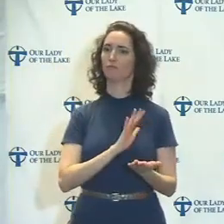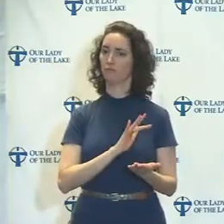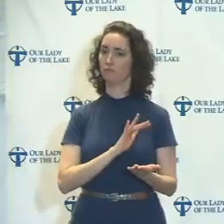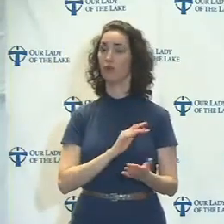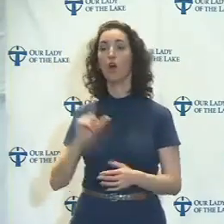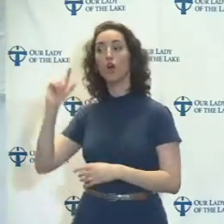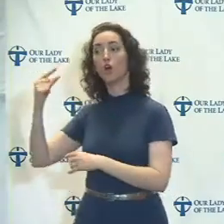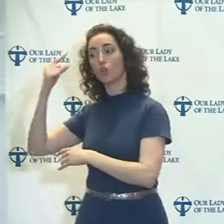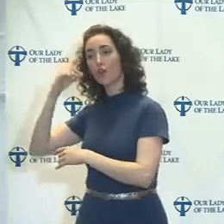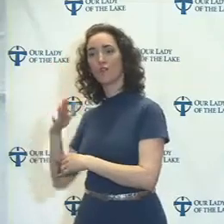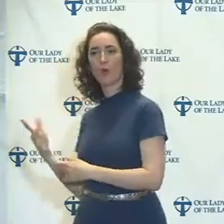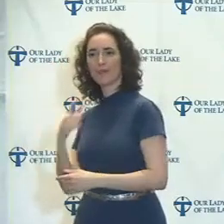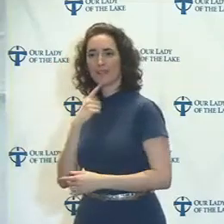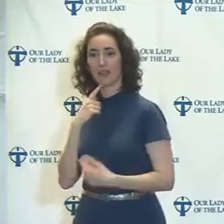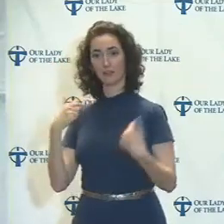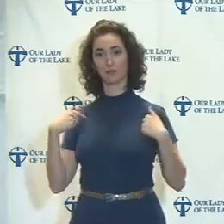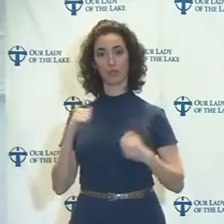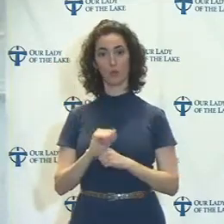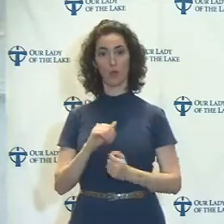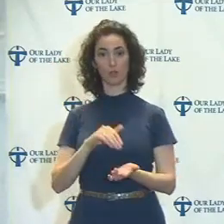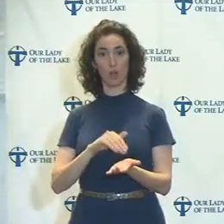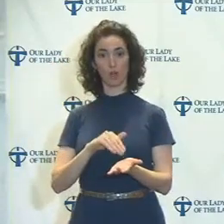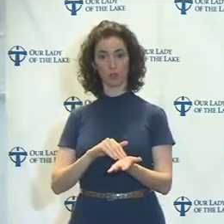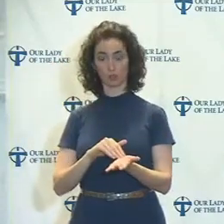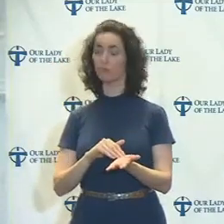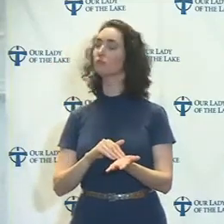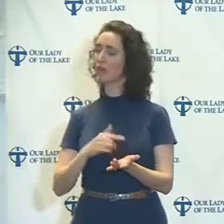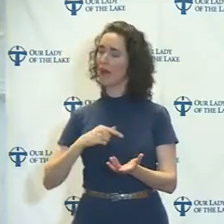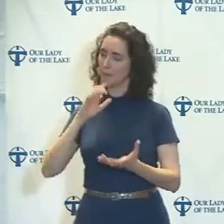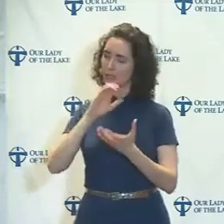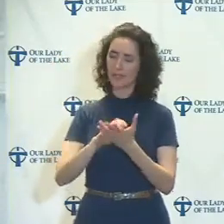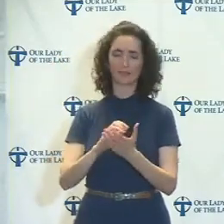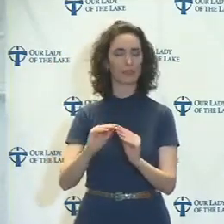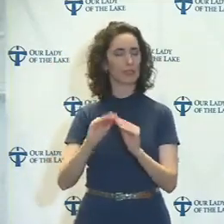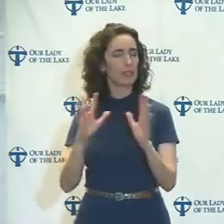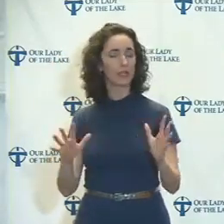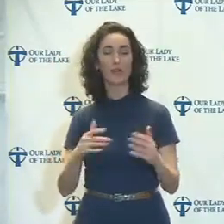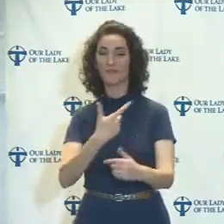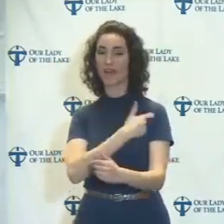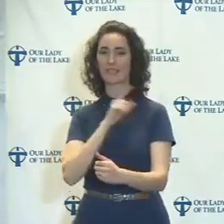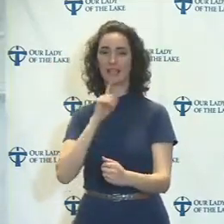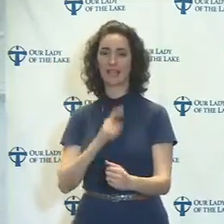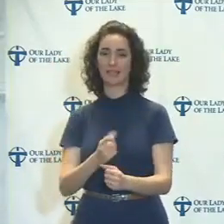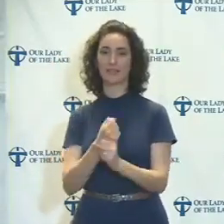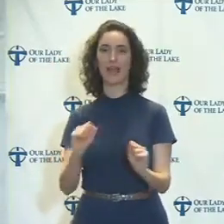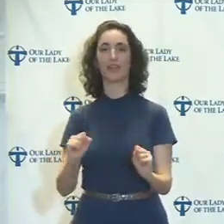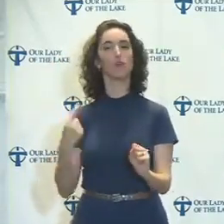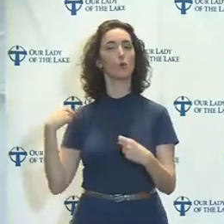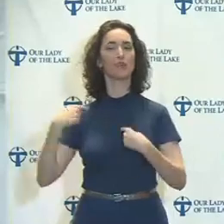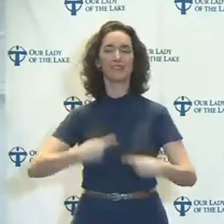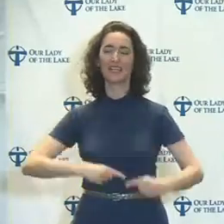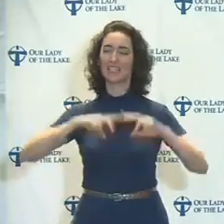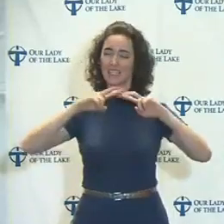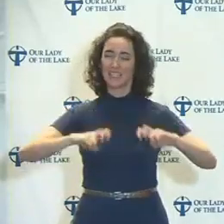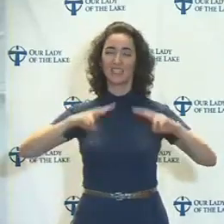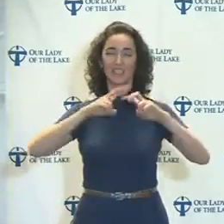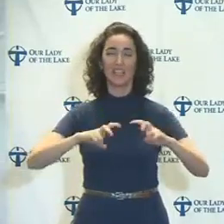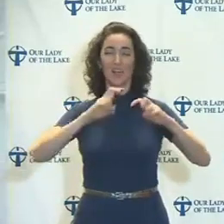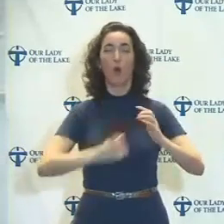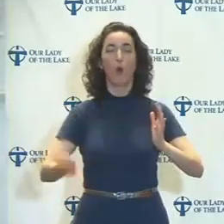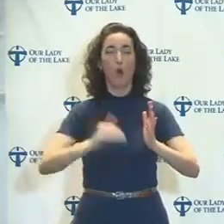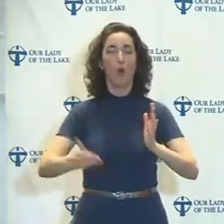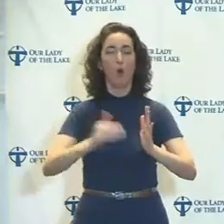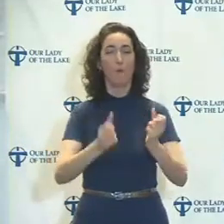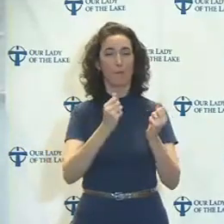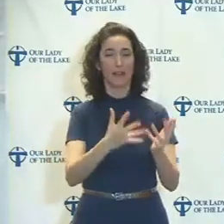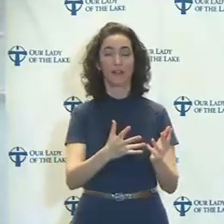As a clinician, there's no doubt that the vaccines are safe. We've looked at this ad nauseum, and you hear many stories that come out all the